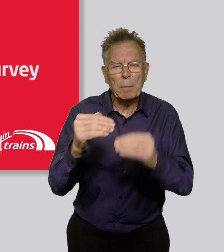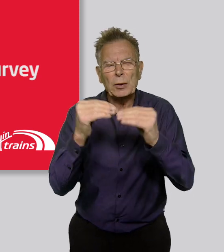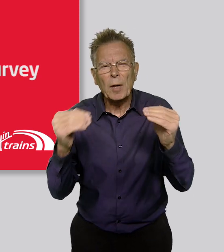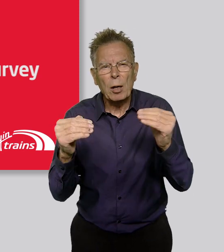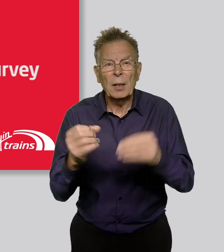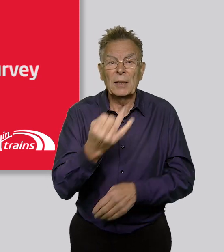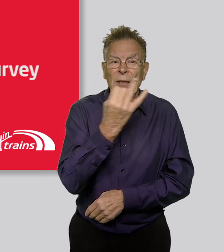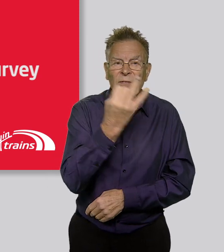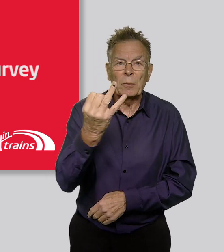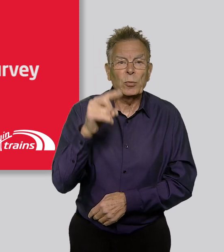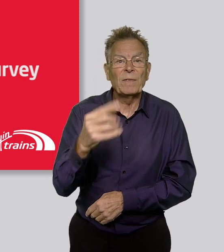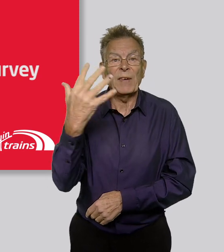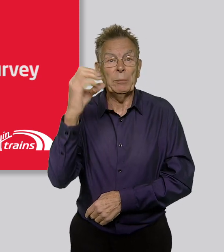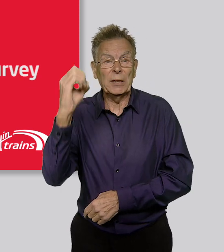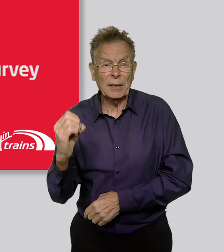Trains benchmark